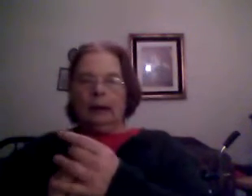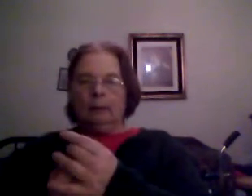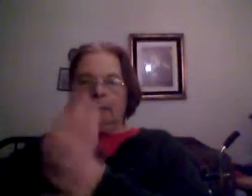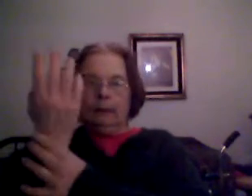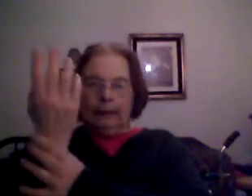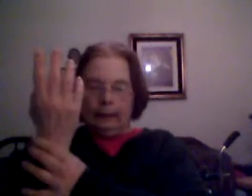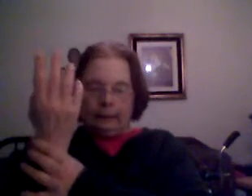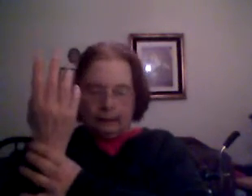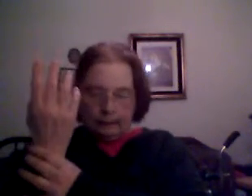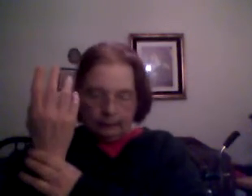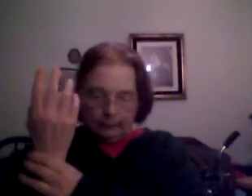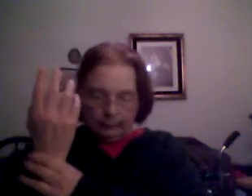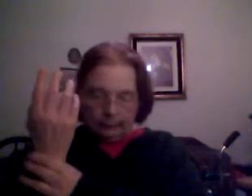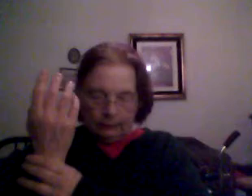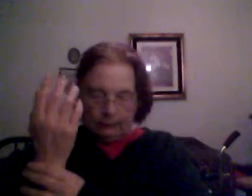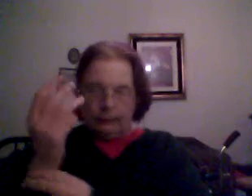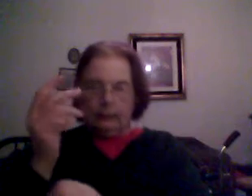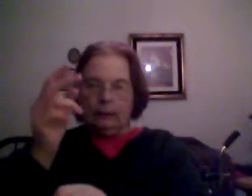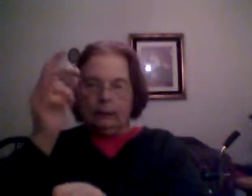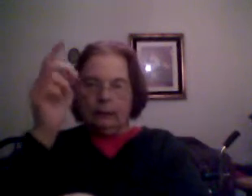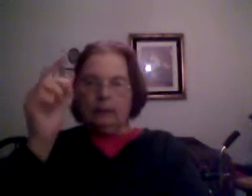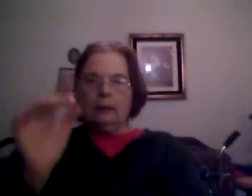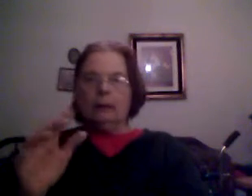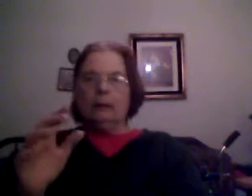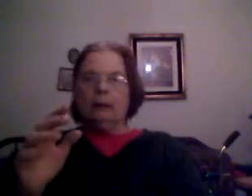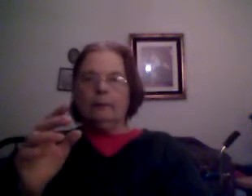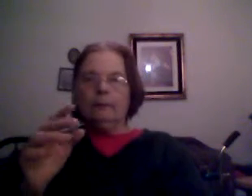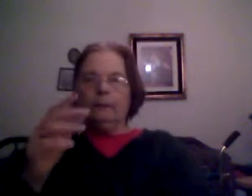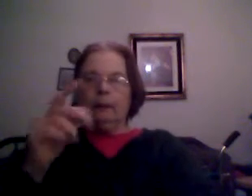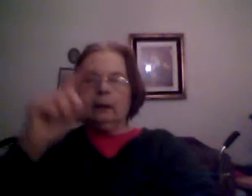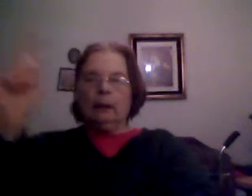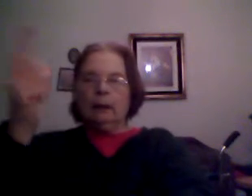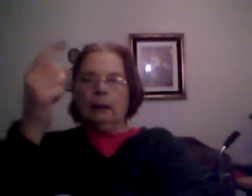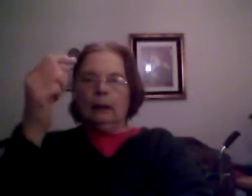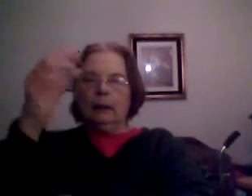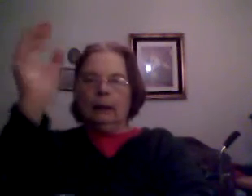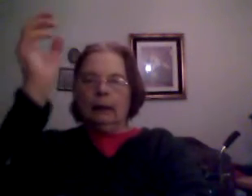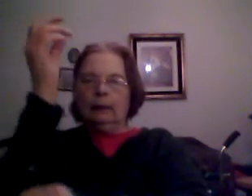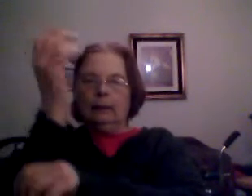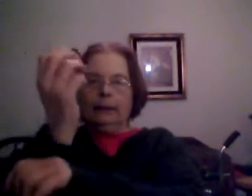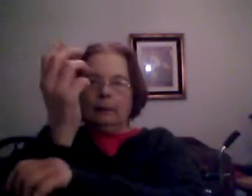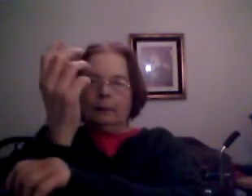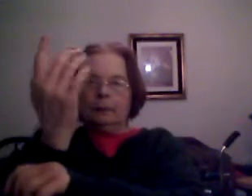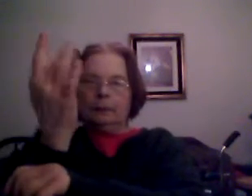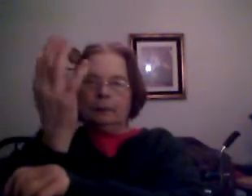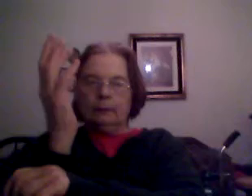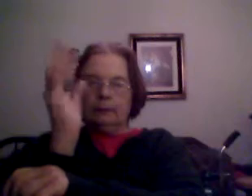a plant, and a lamp.